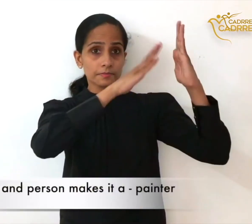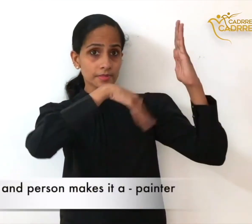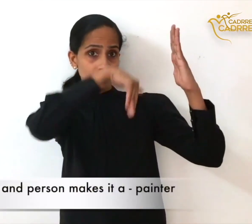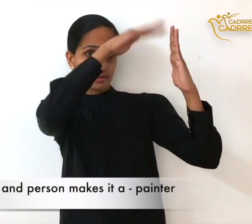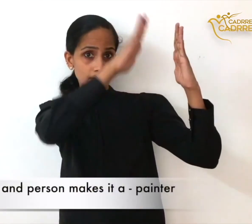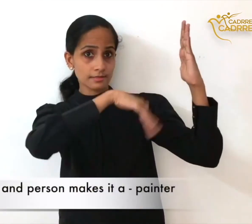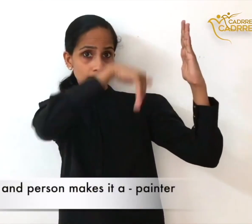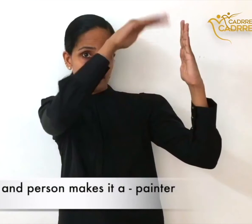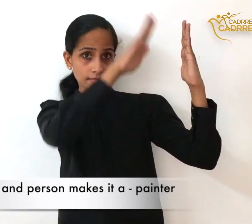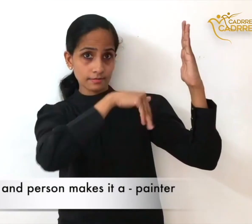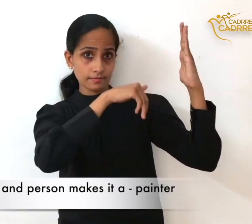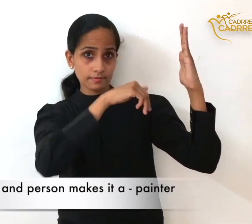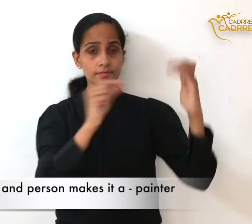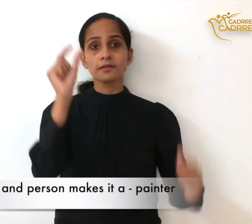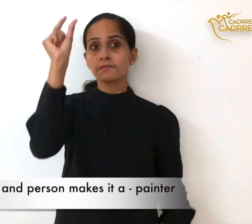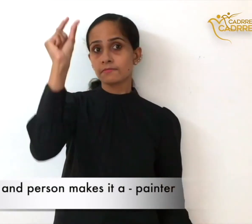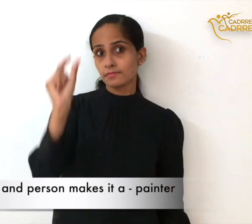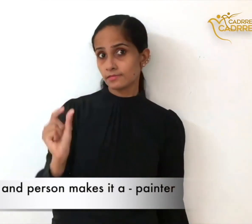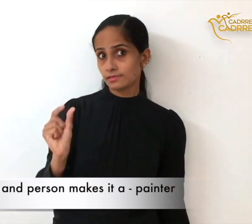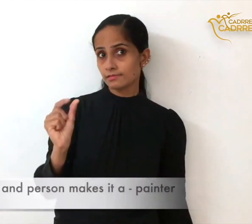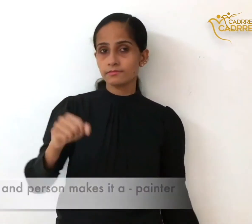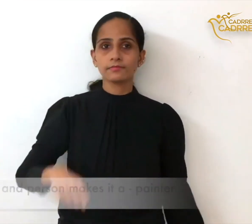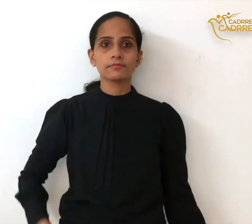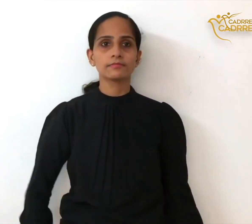painting and person makes it a painter,